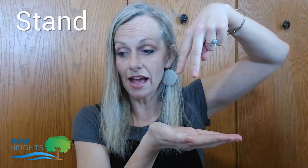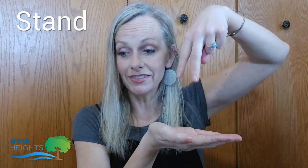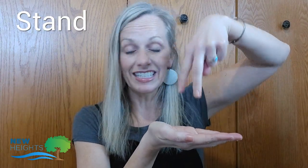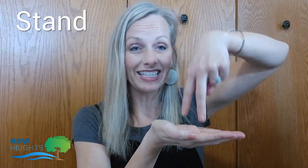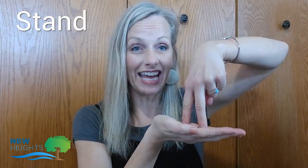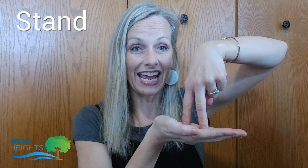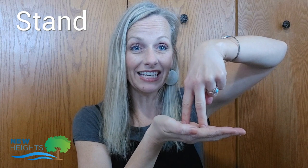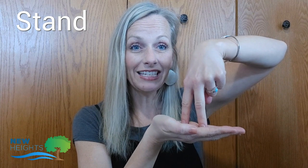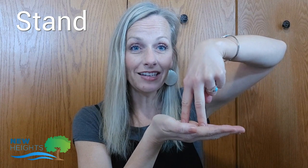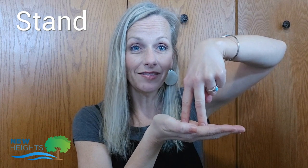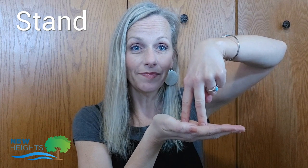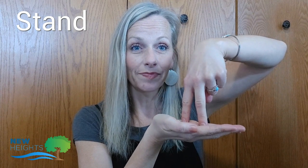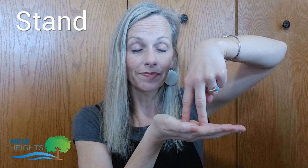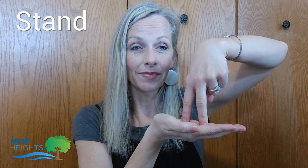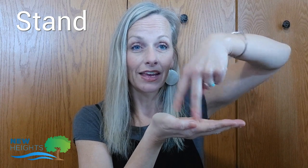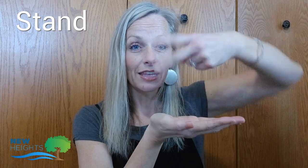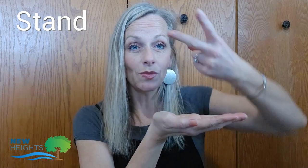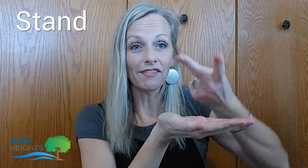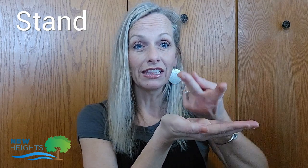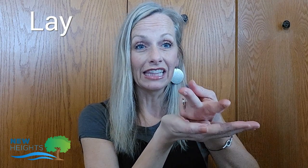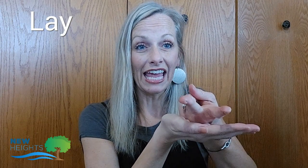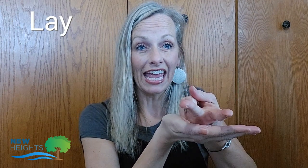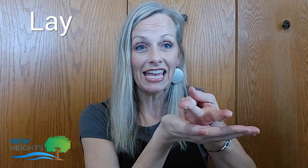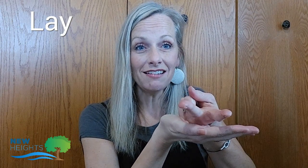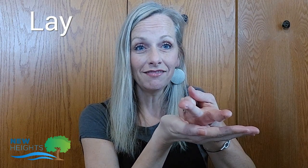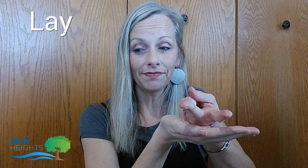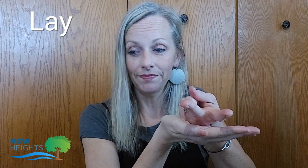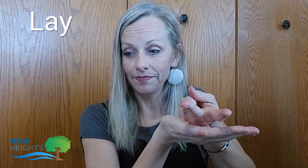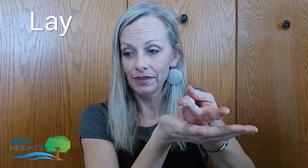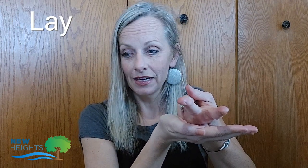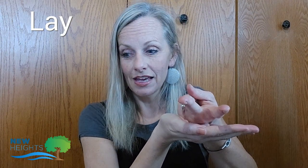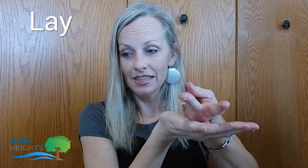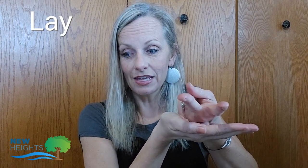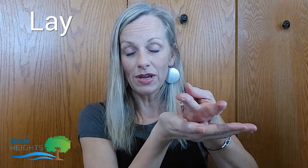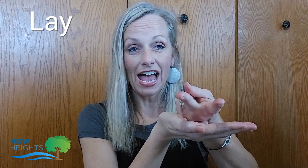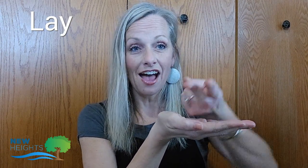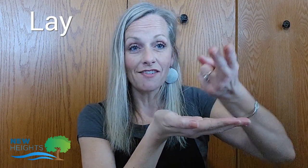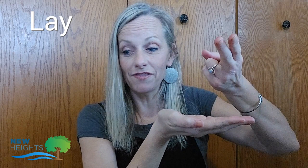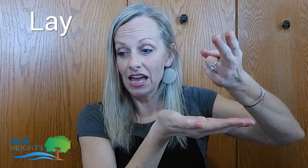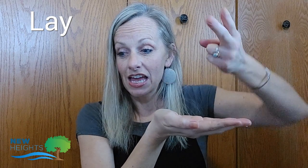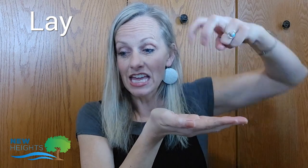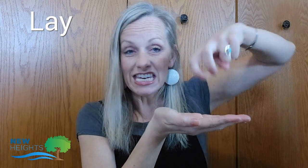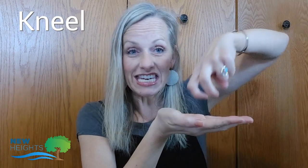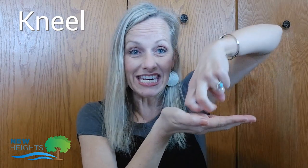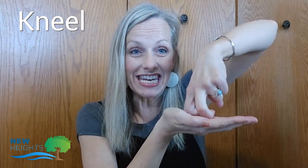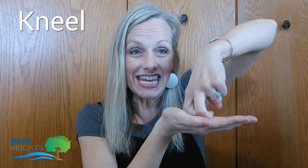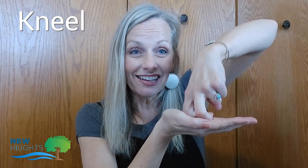have stand, we have lay, then we have